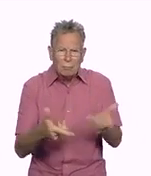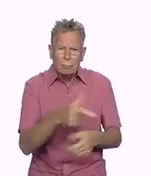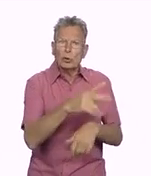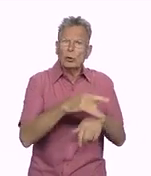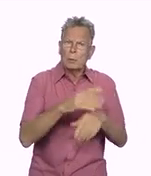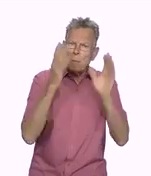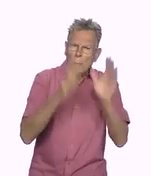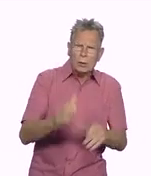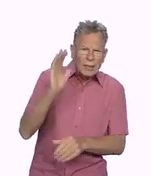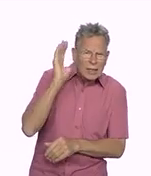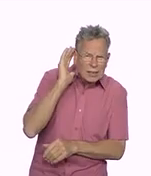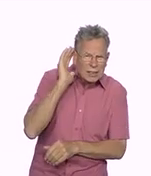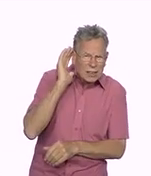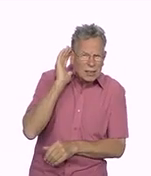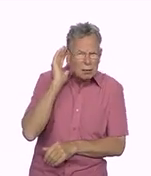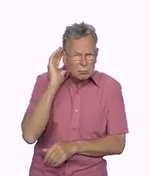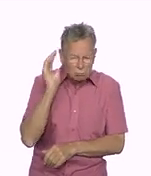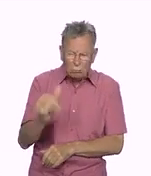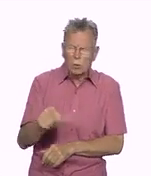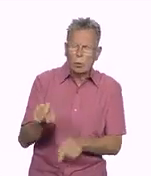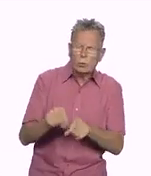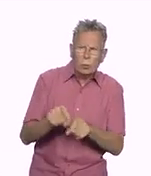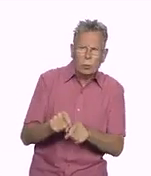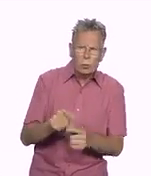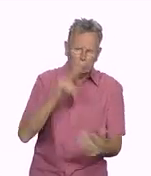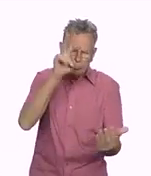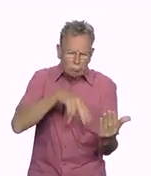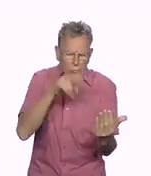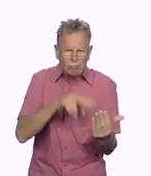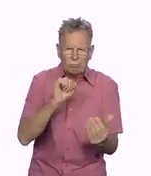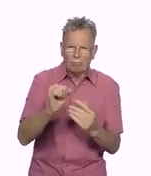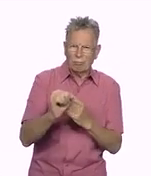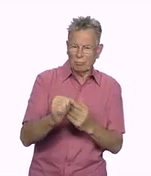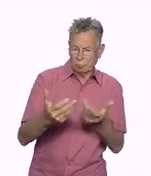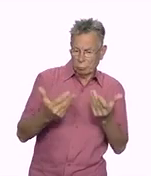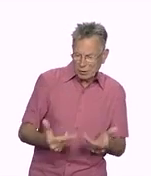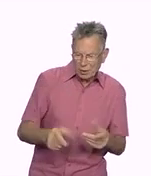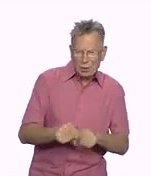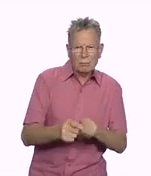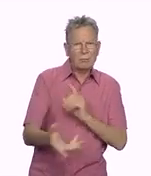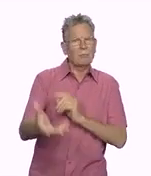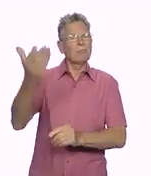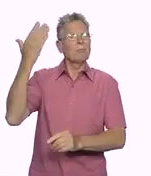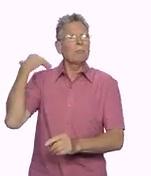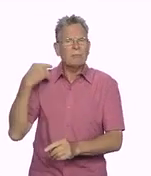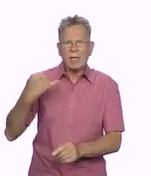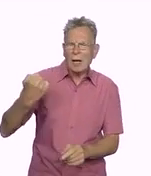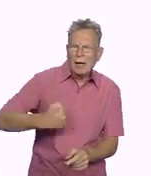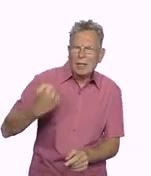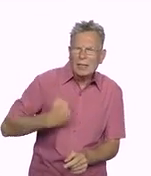illnesses, as well as your lifestyle and your views. They should examine you physically when necessary.